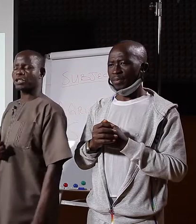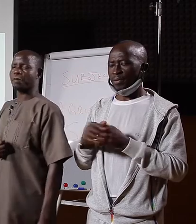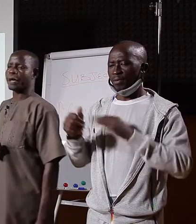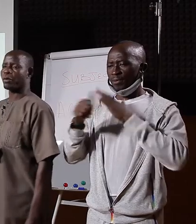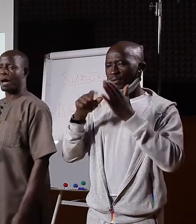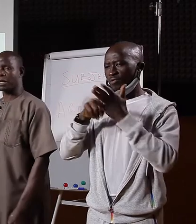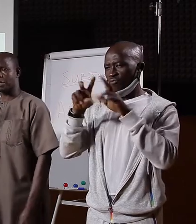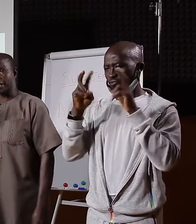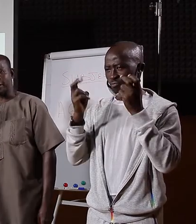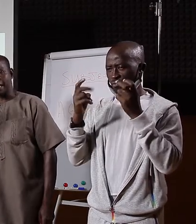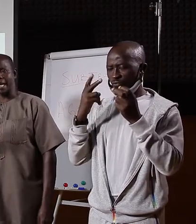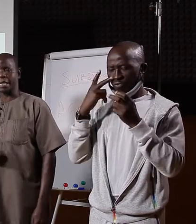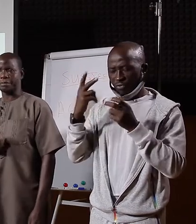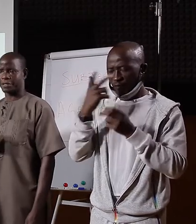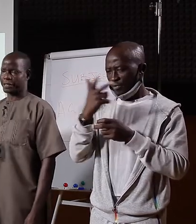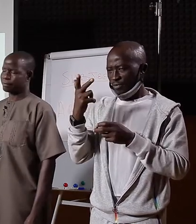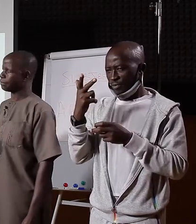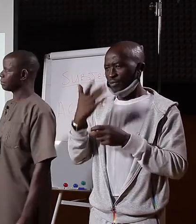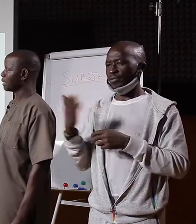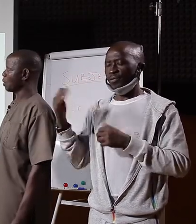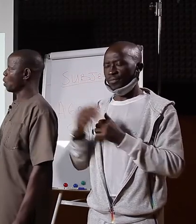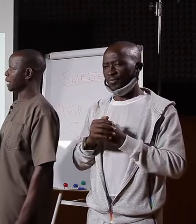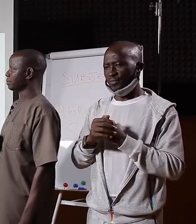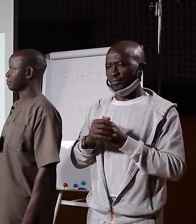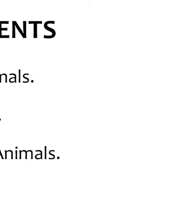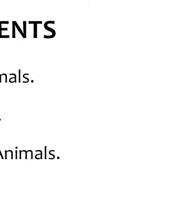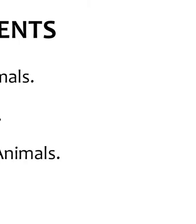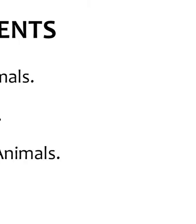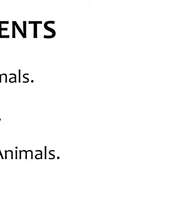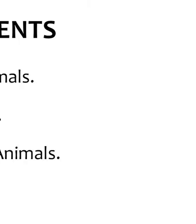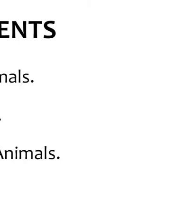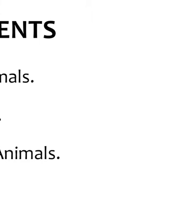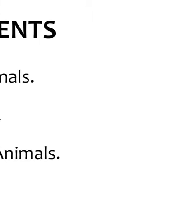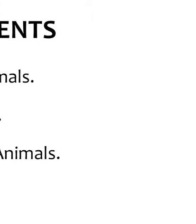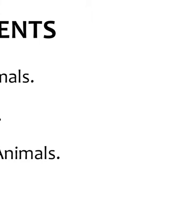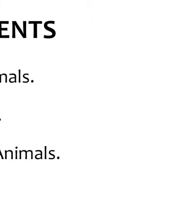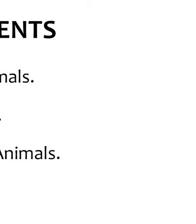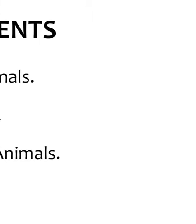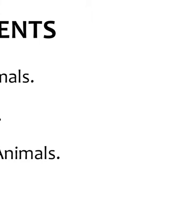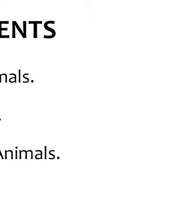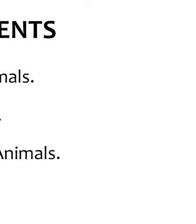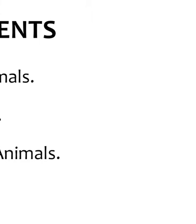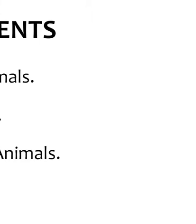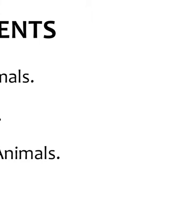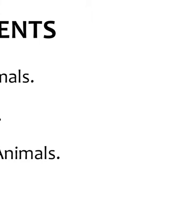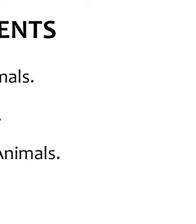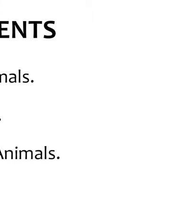Under this topic, we are going to see three items. One, definition of farm